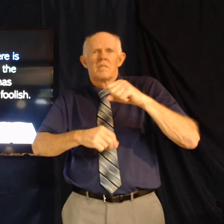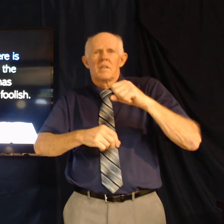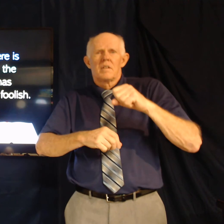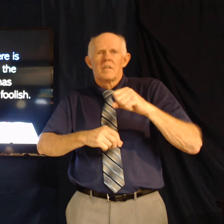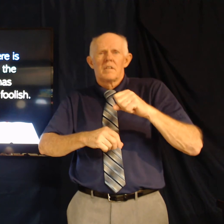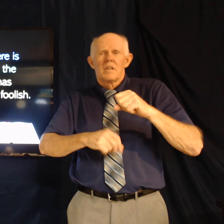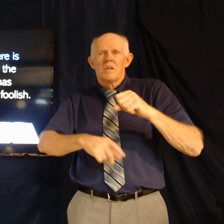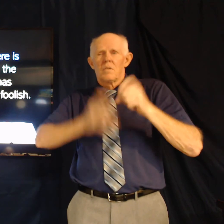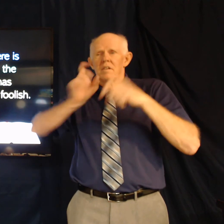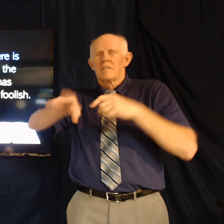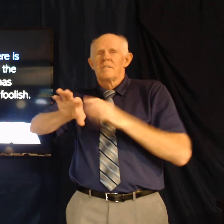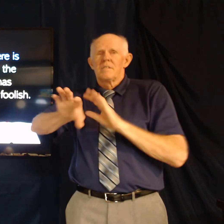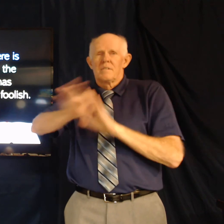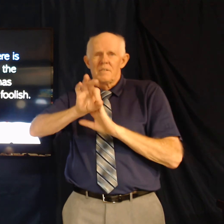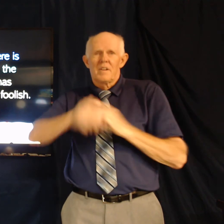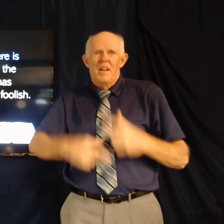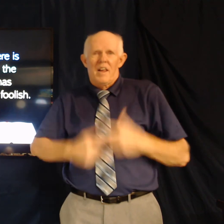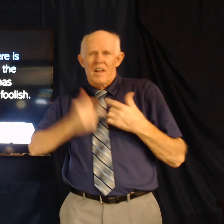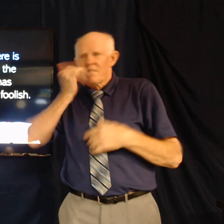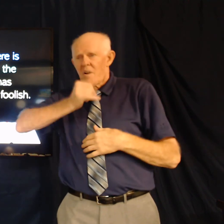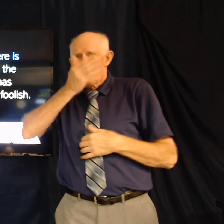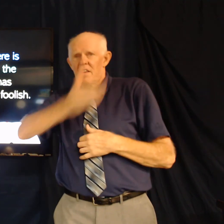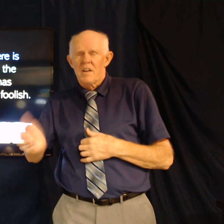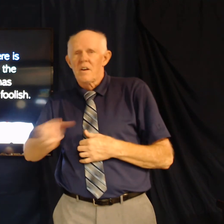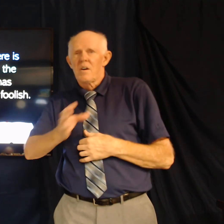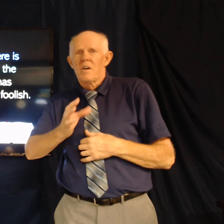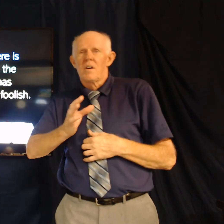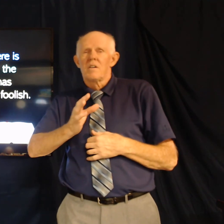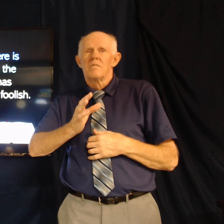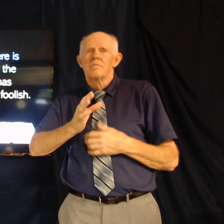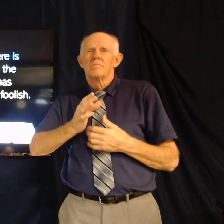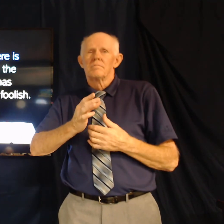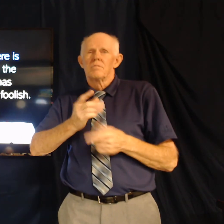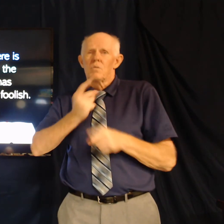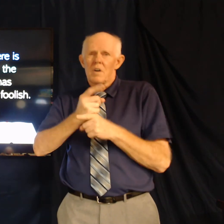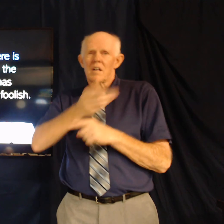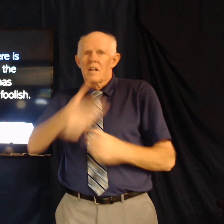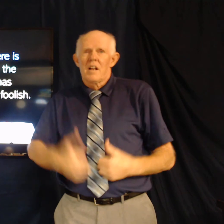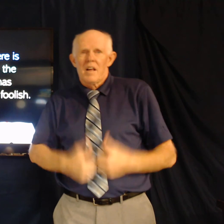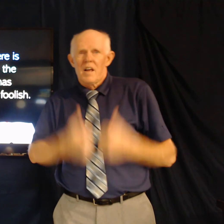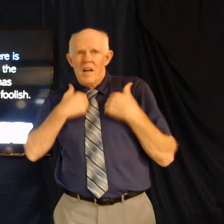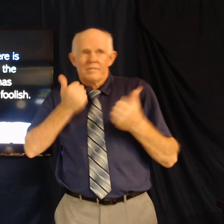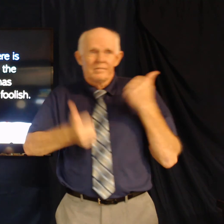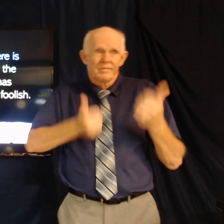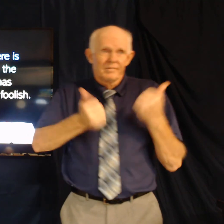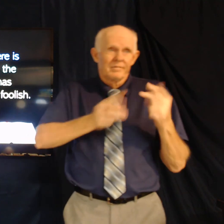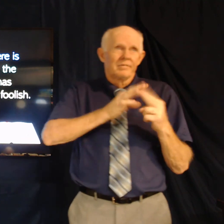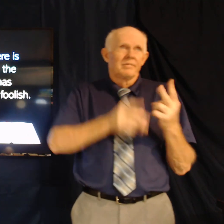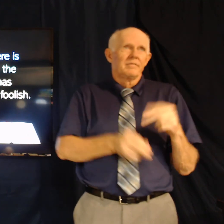He let them be wise, yes. He chose them to be wise. But some people are foolish.